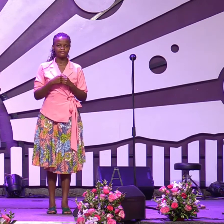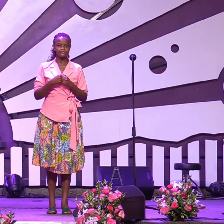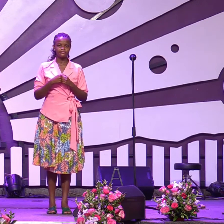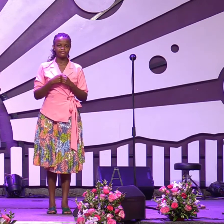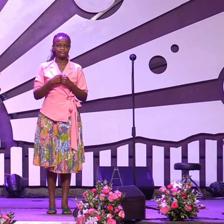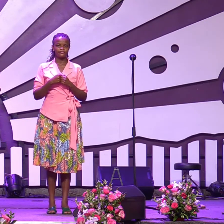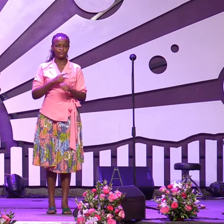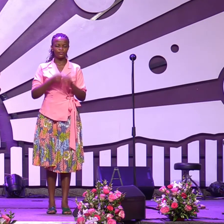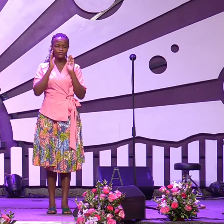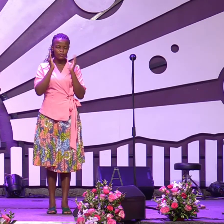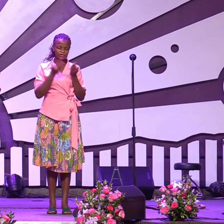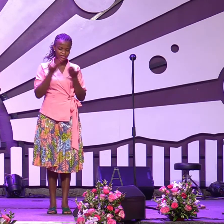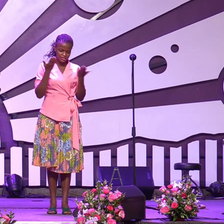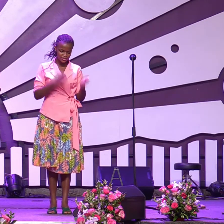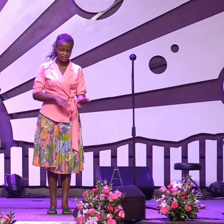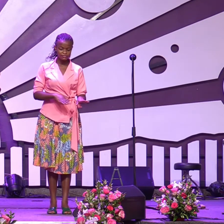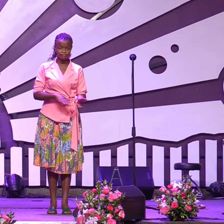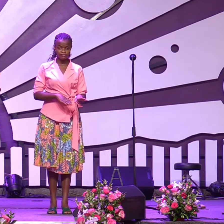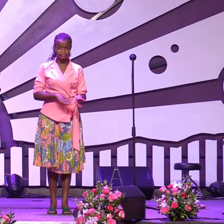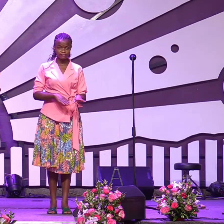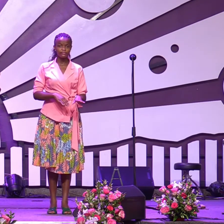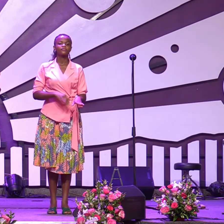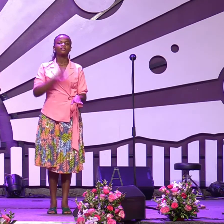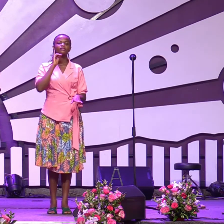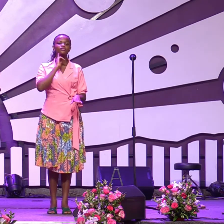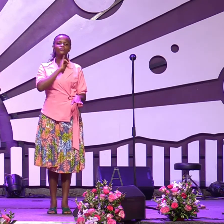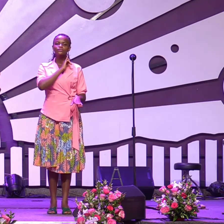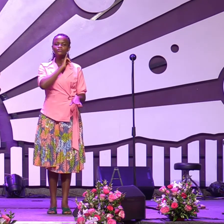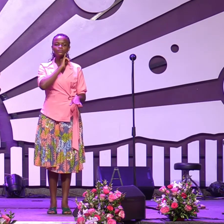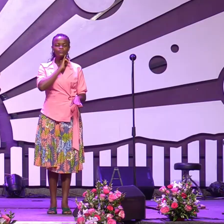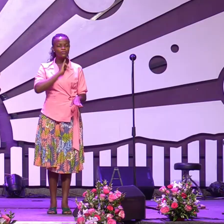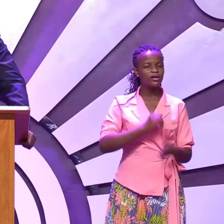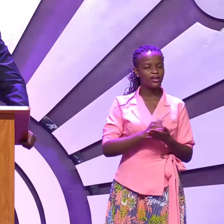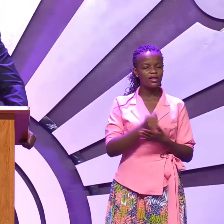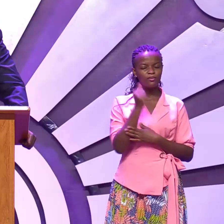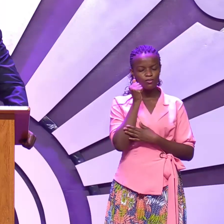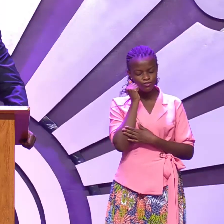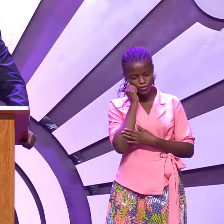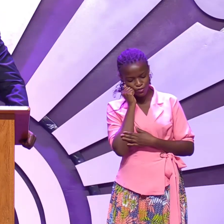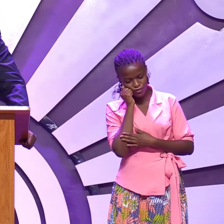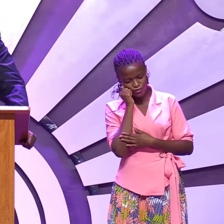Moses died Israel mourned for 30 days they